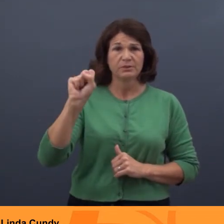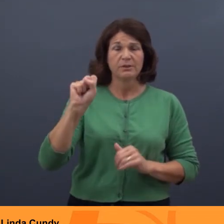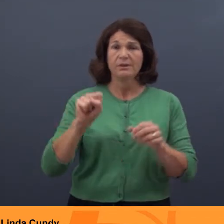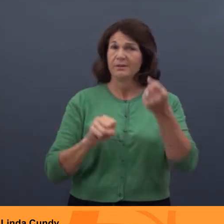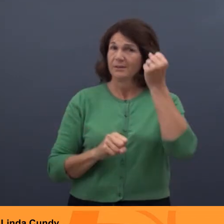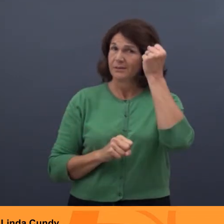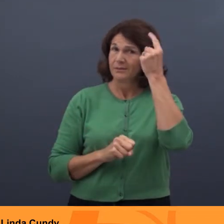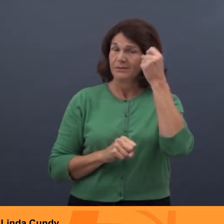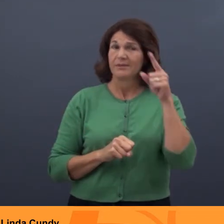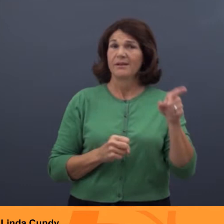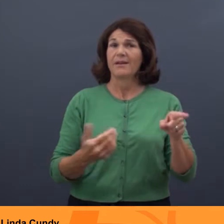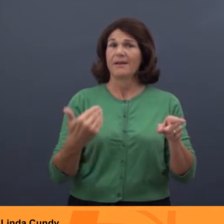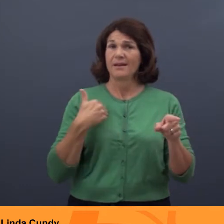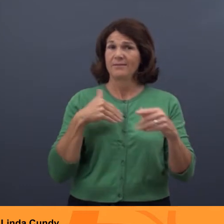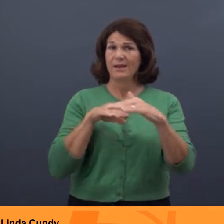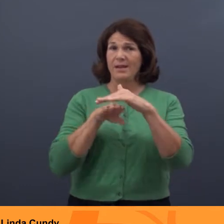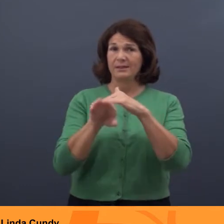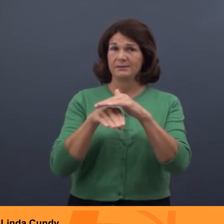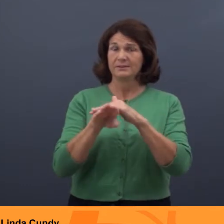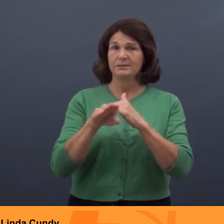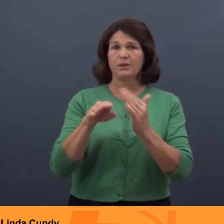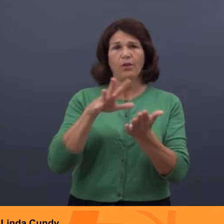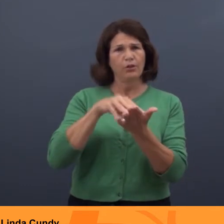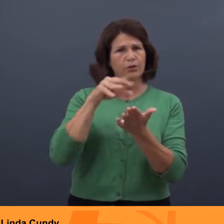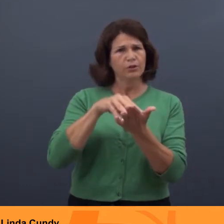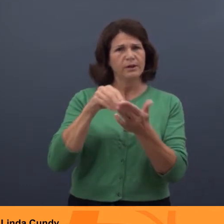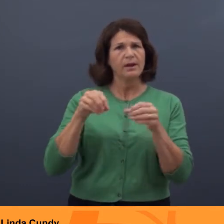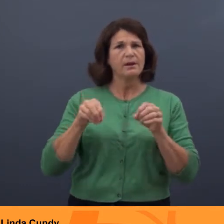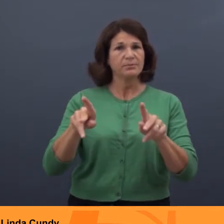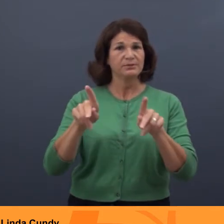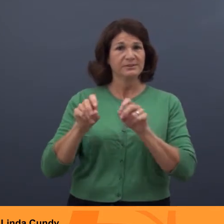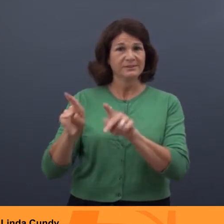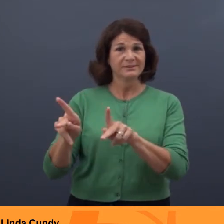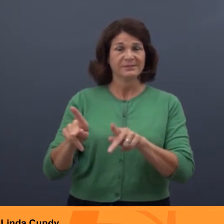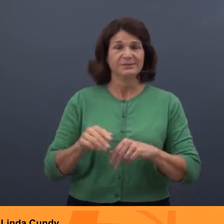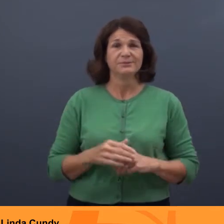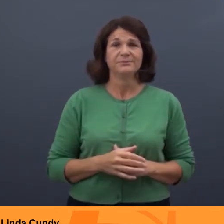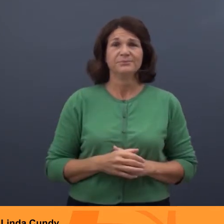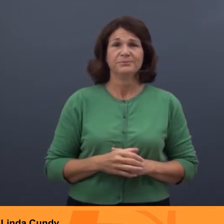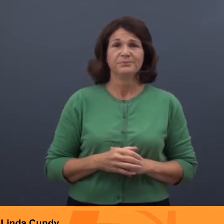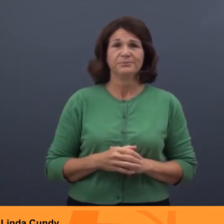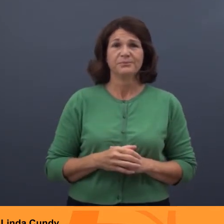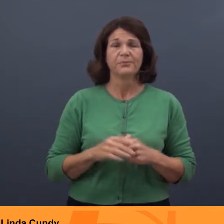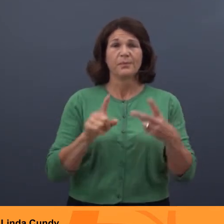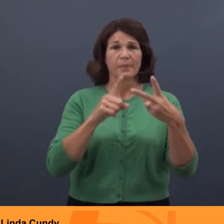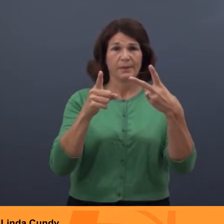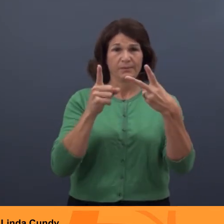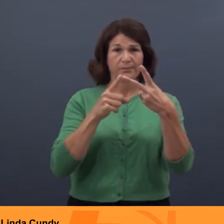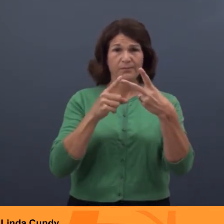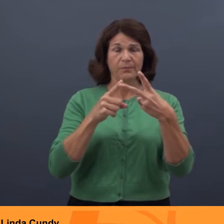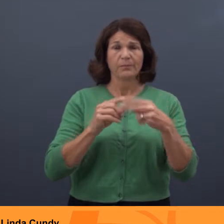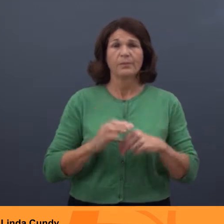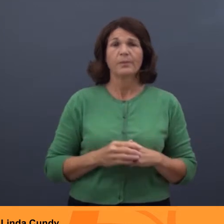that their hearing peers can, provided they have the appropriate access and learning opportunities.